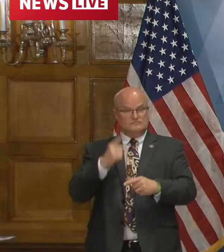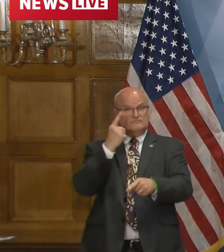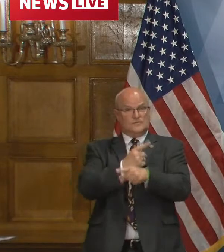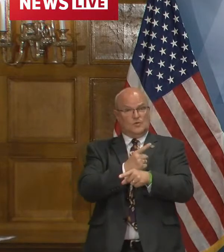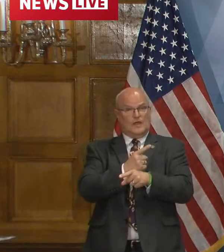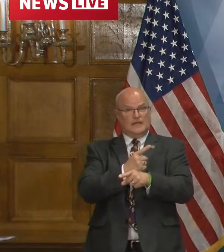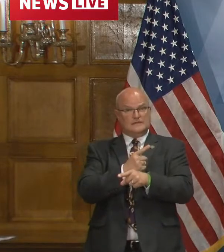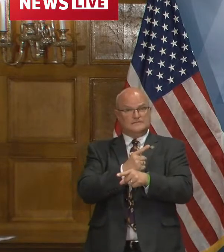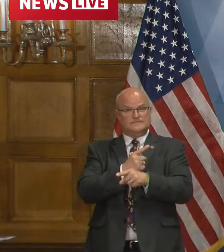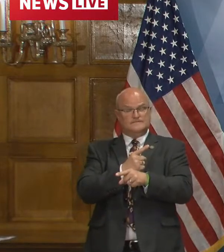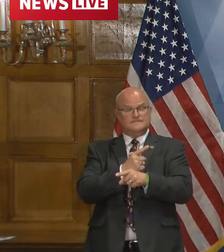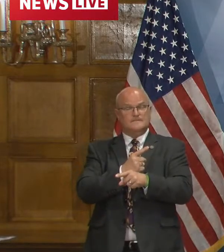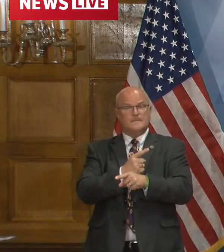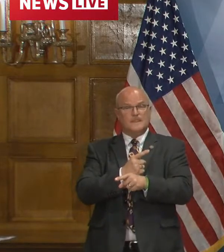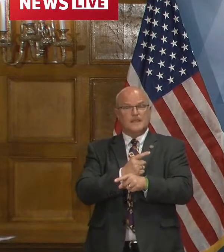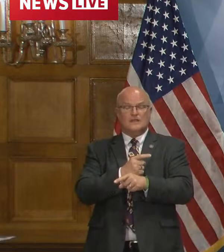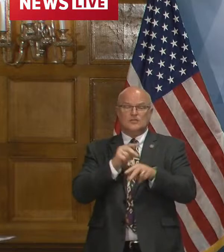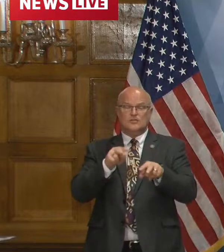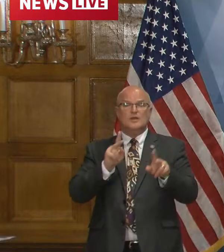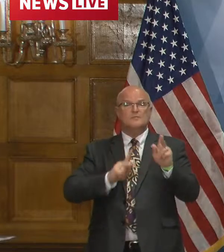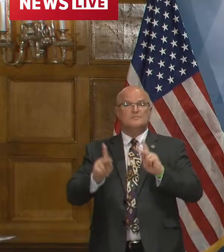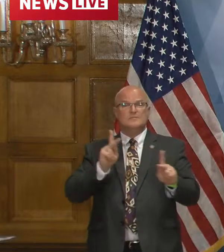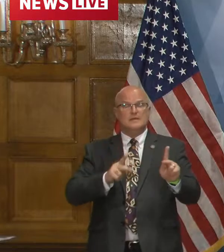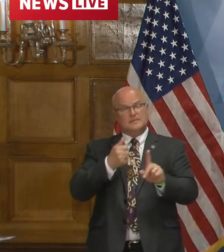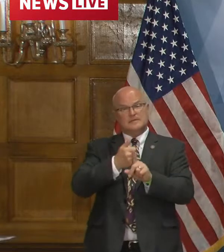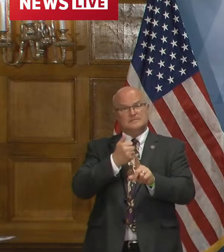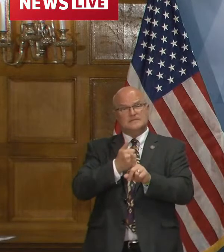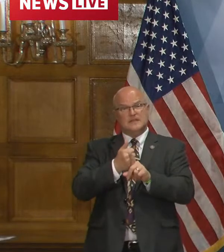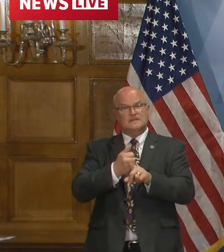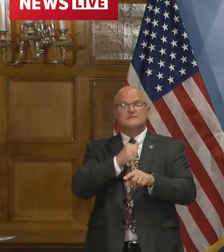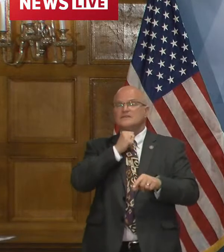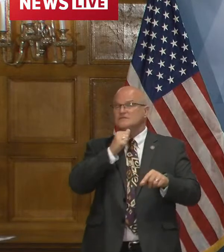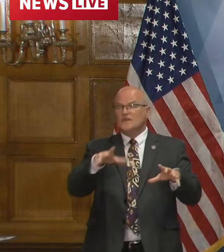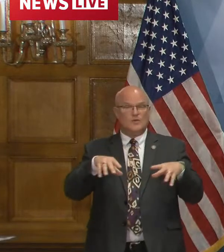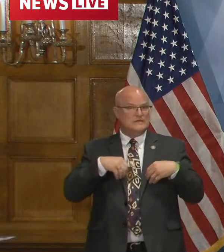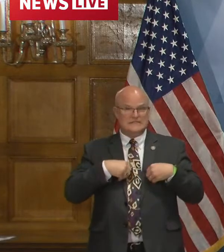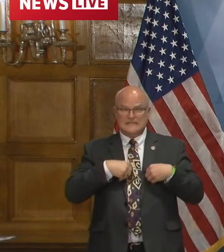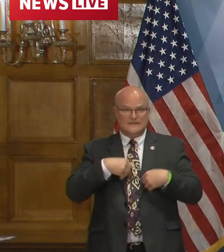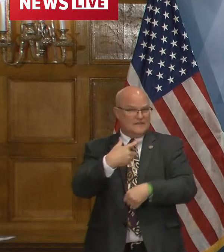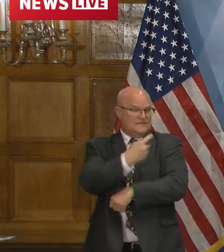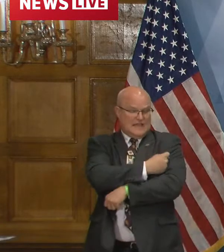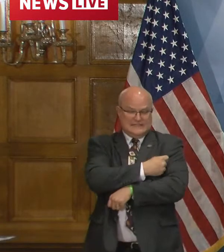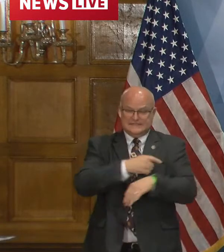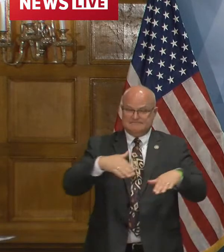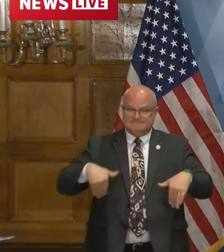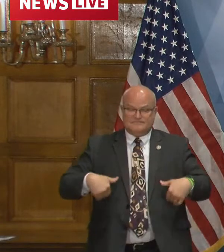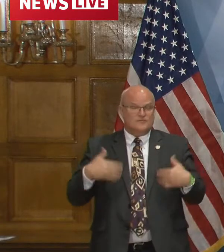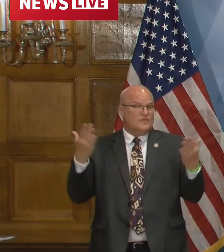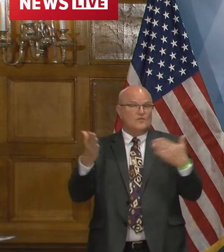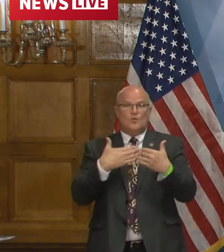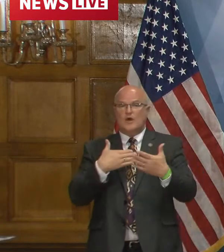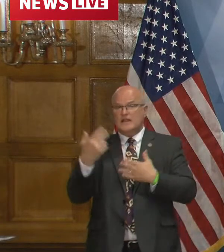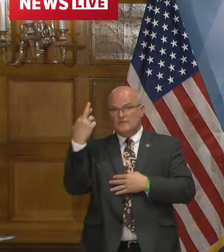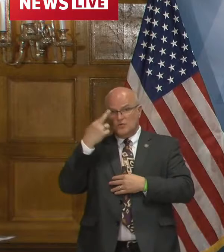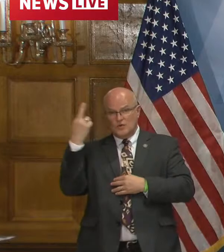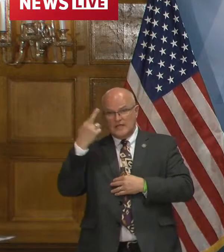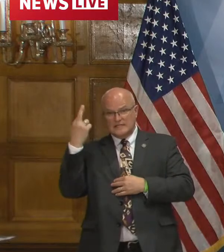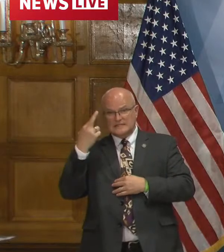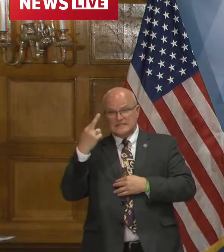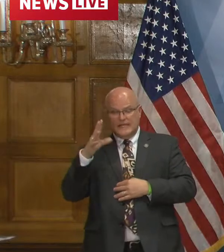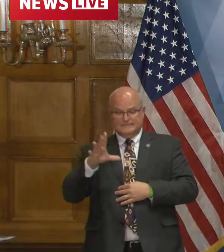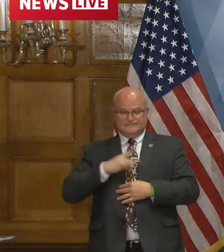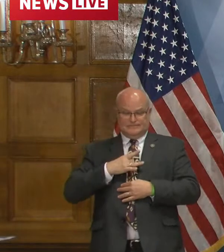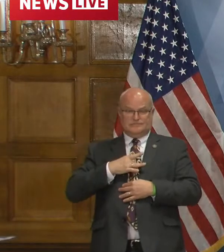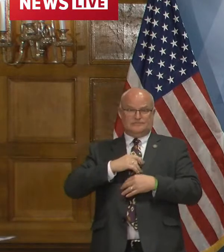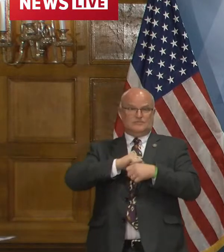Correct. You're looking at people who have not received the vaccine for whatever reason, and they're